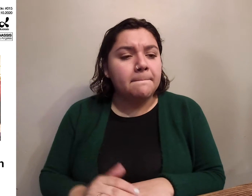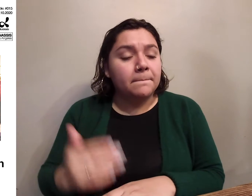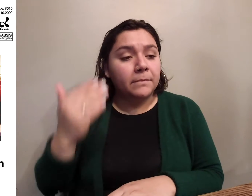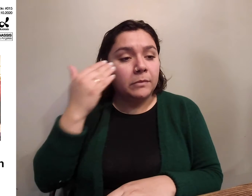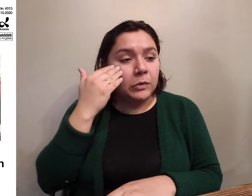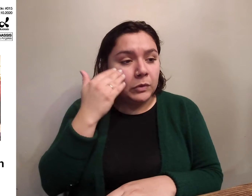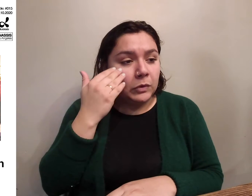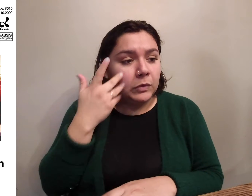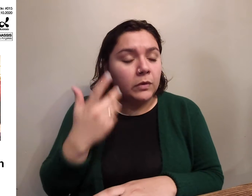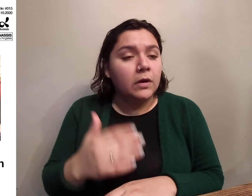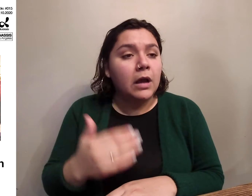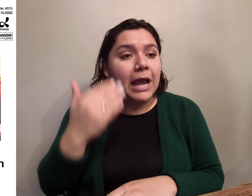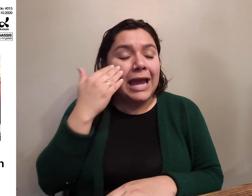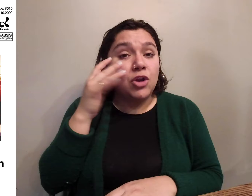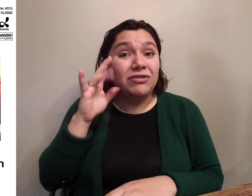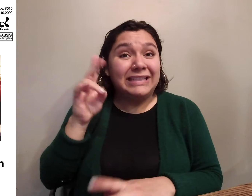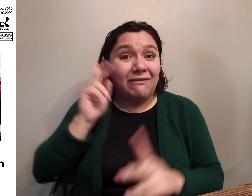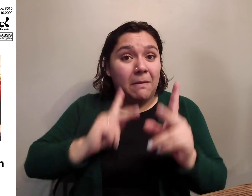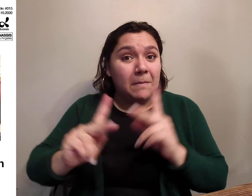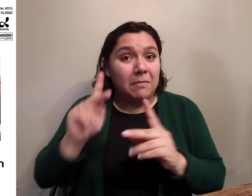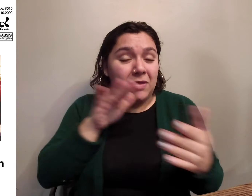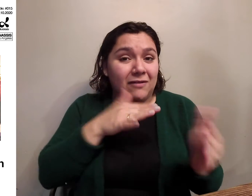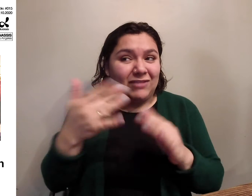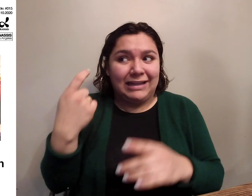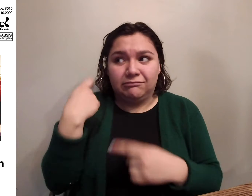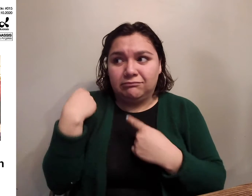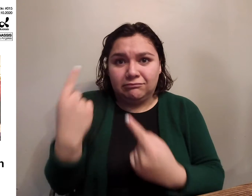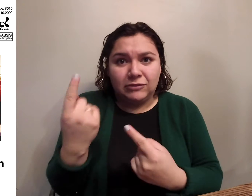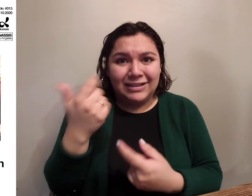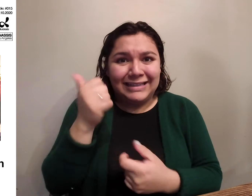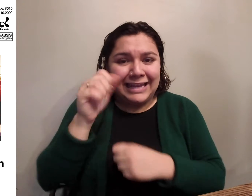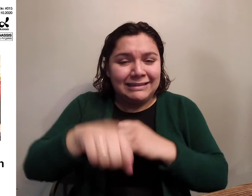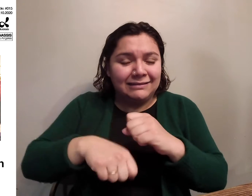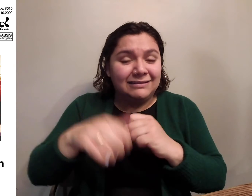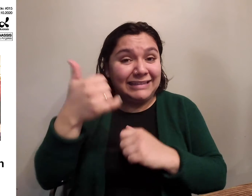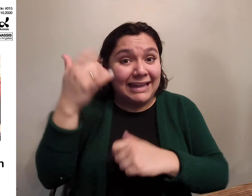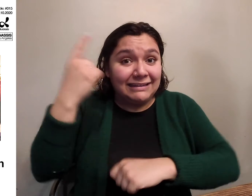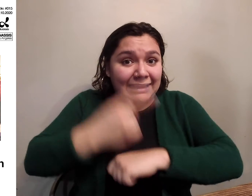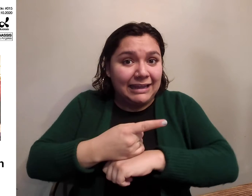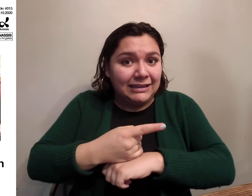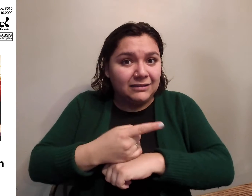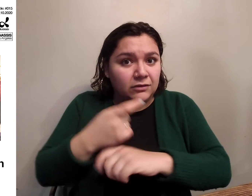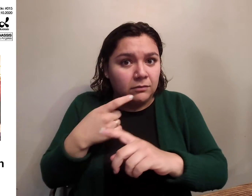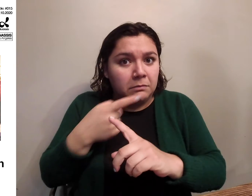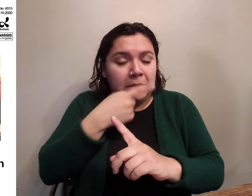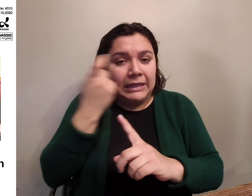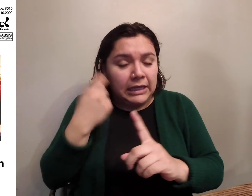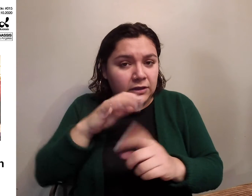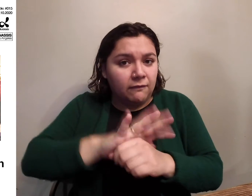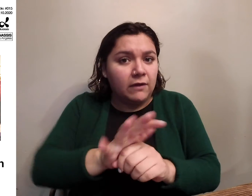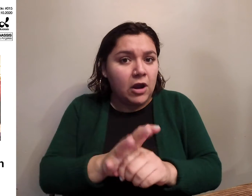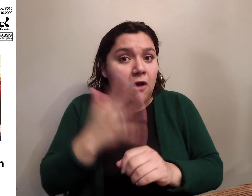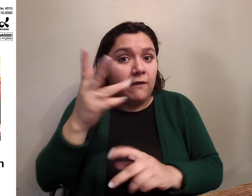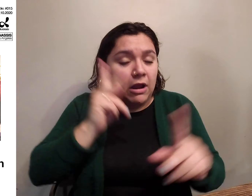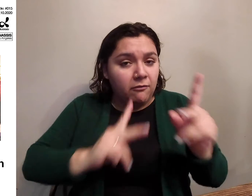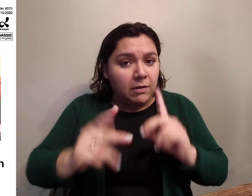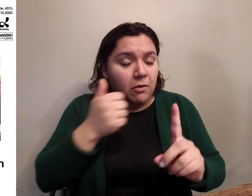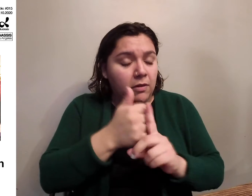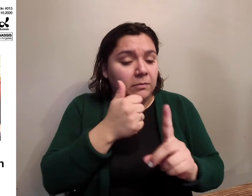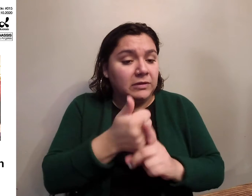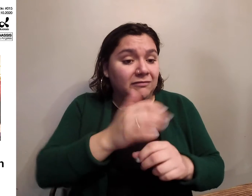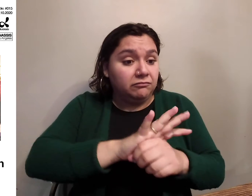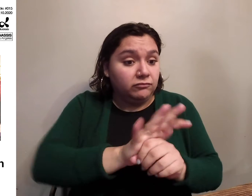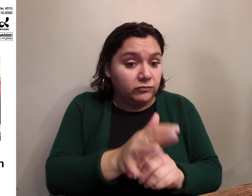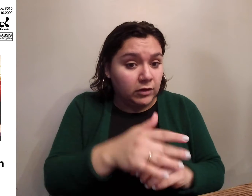I know 7 people who have died in the last 10 days from the virus, and 5 of them from the virus and 2 of old age.